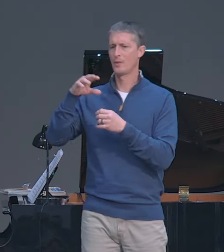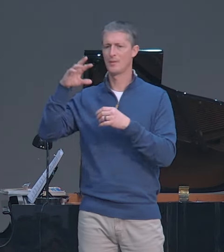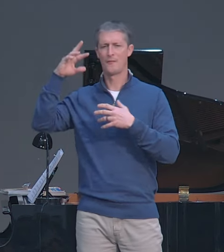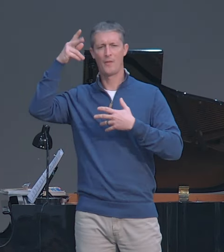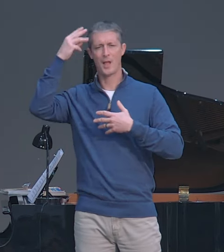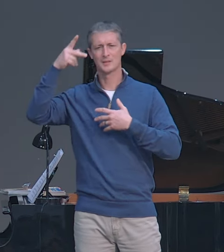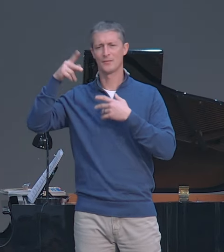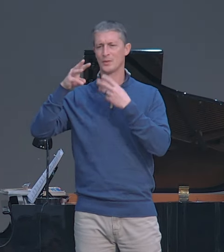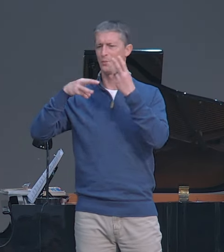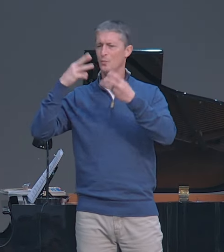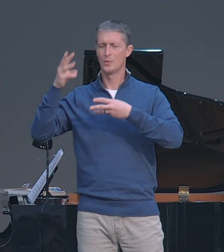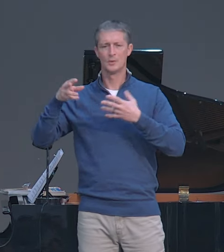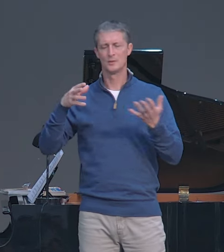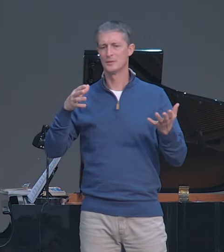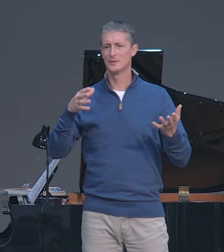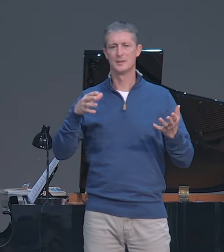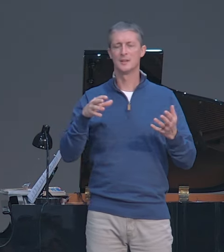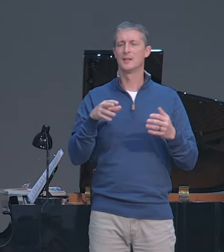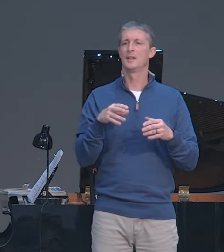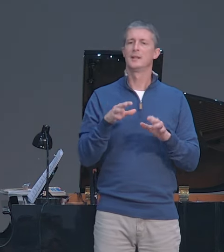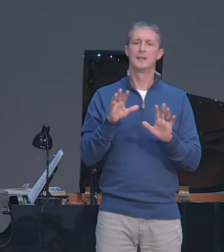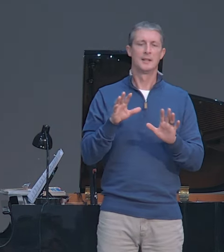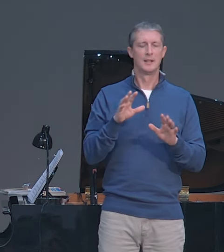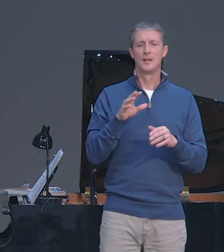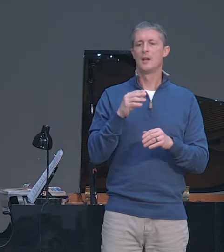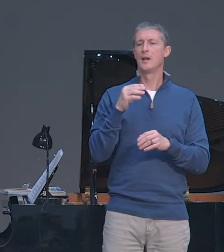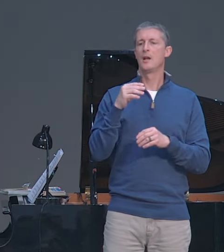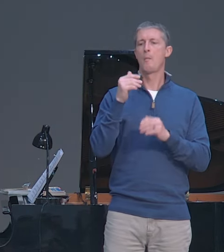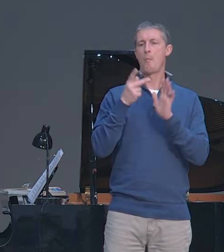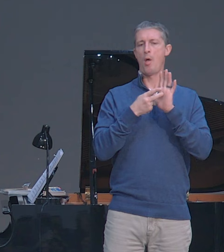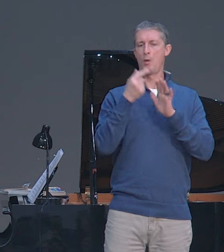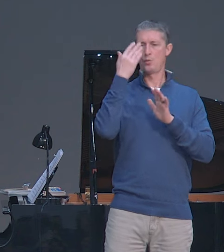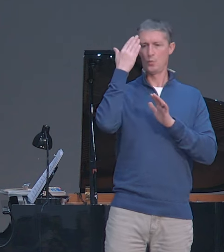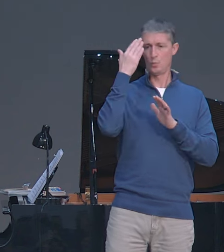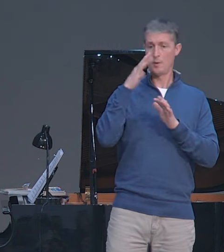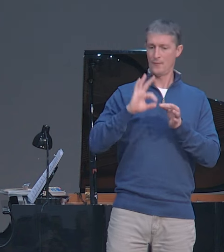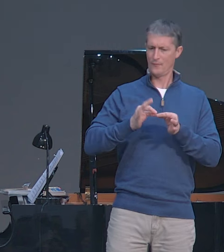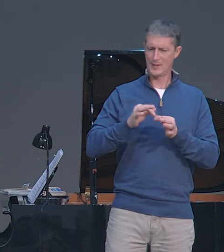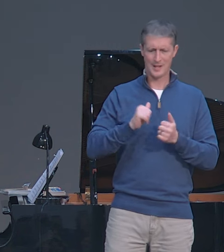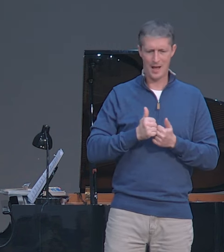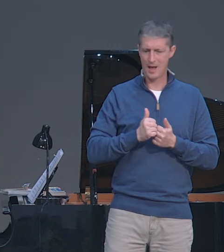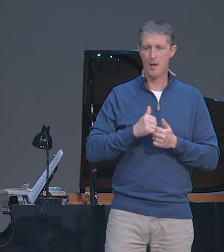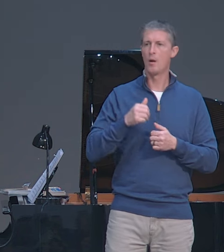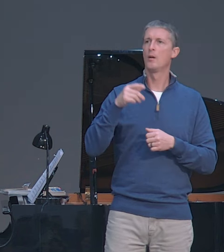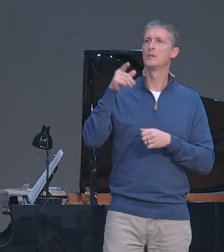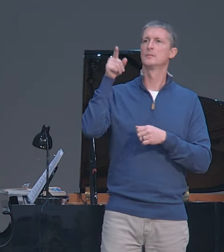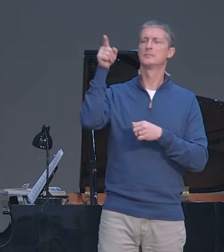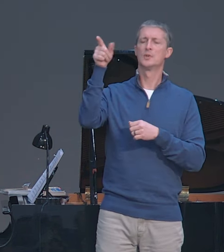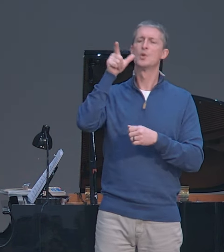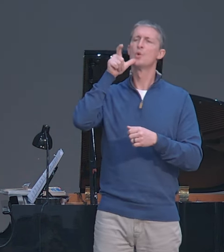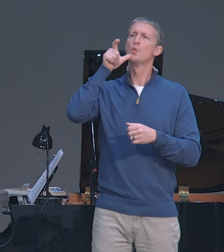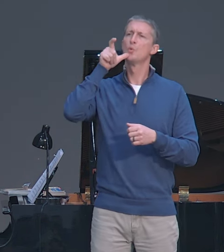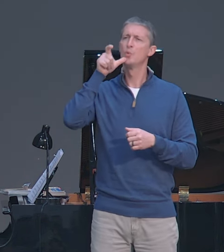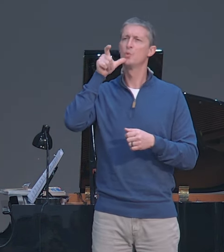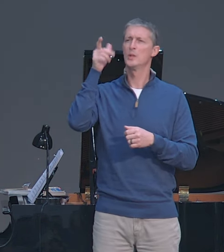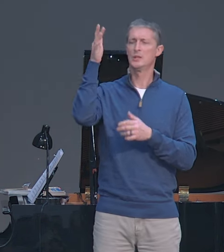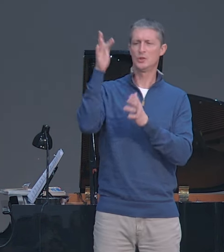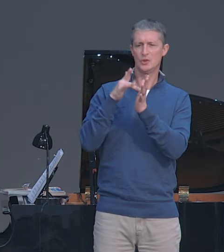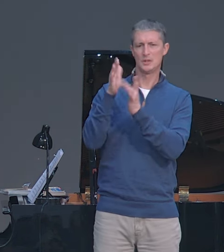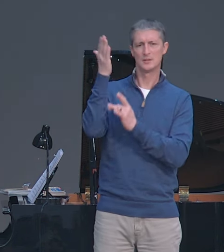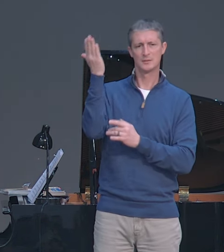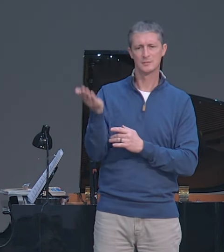Christ. This is why Paul is so passionate about holding up the supremacy of Jesus Christ as God. In fact, he